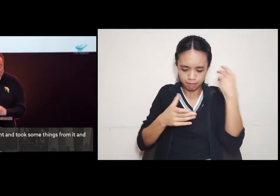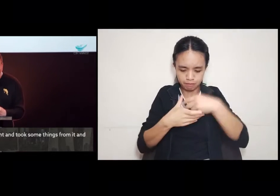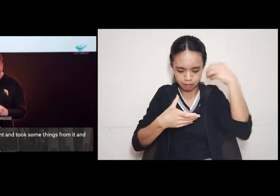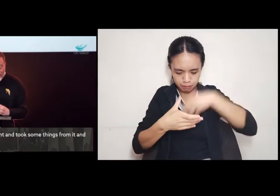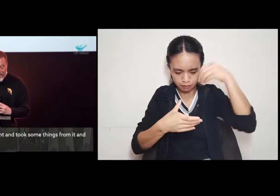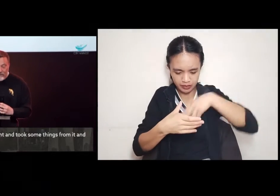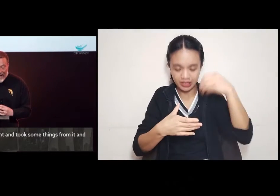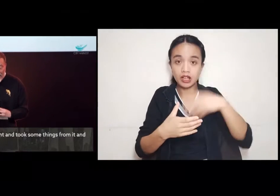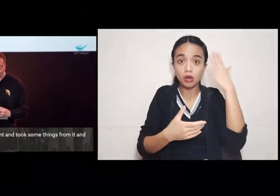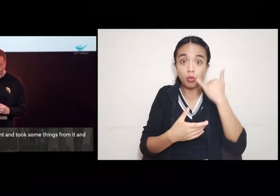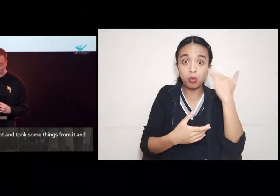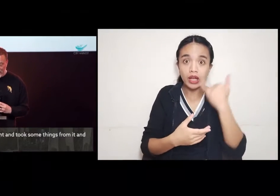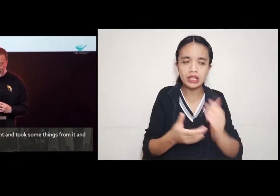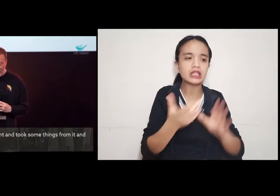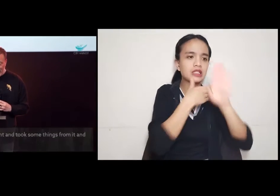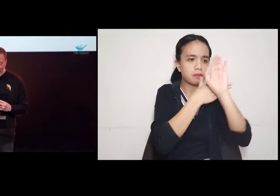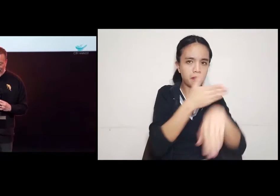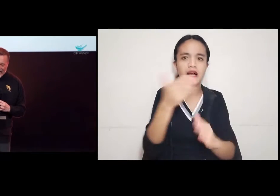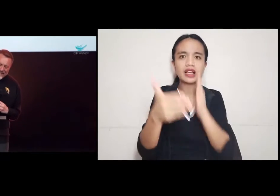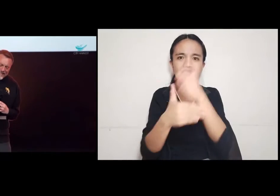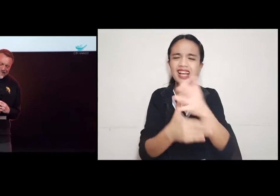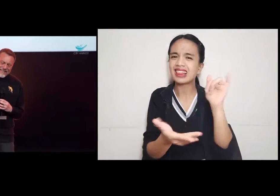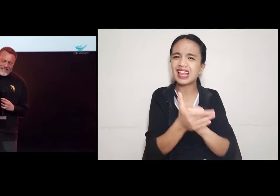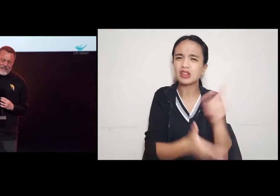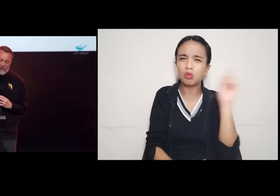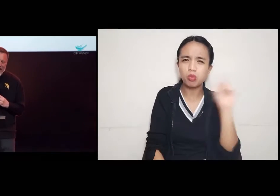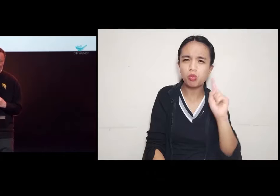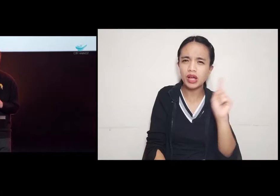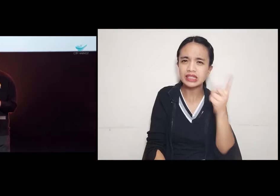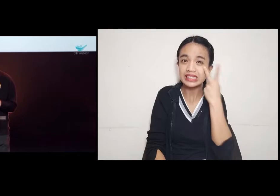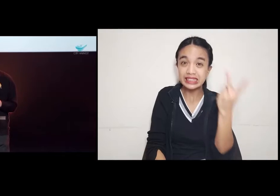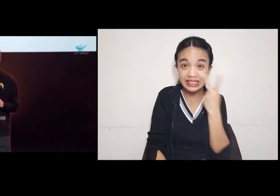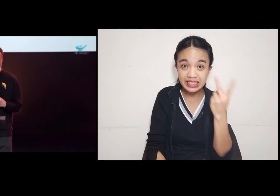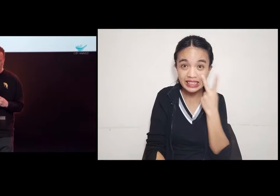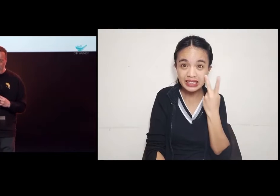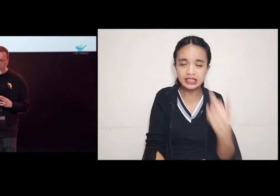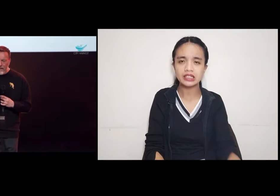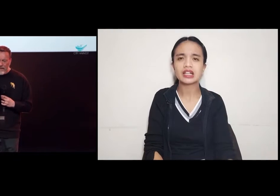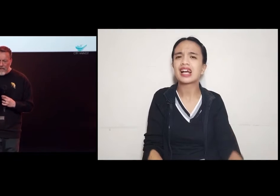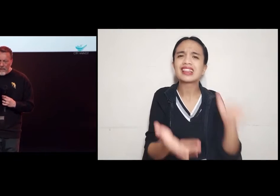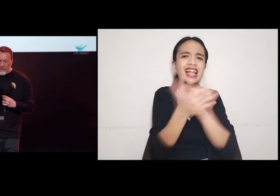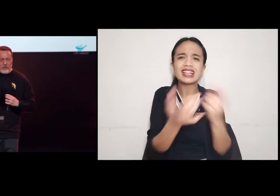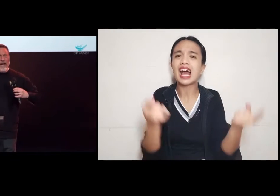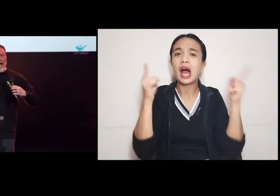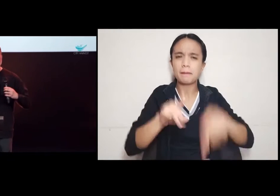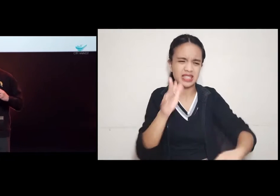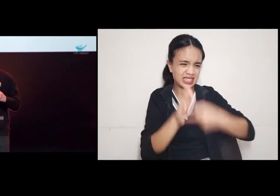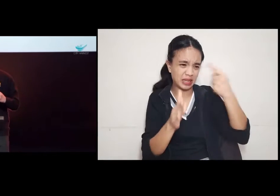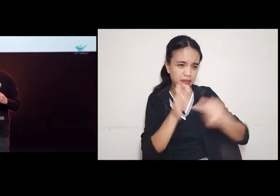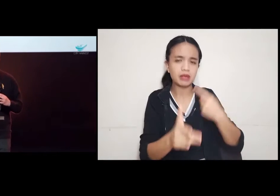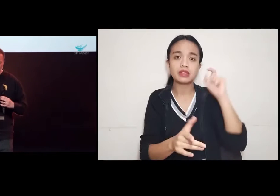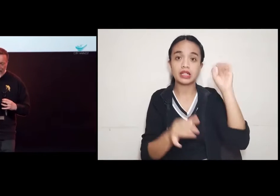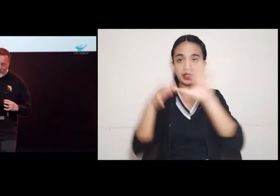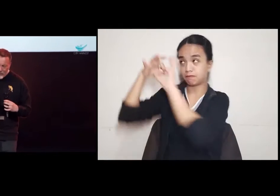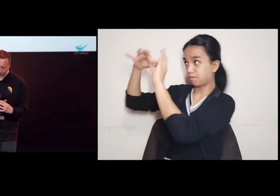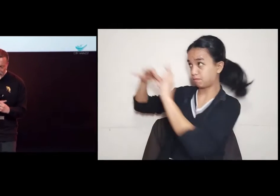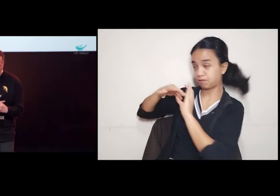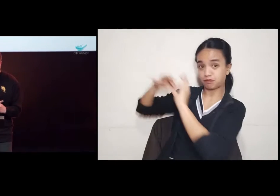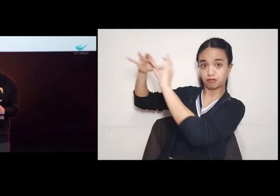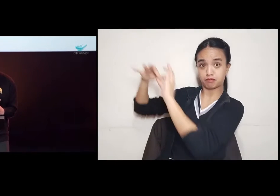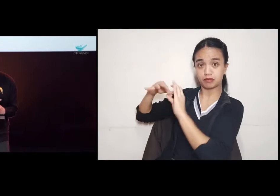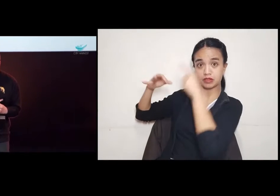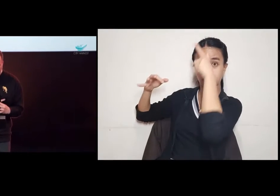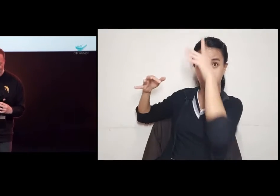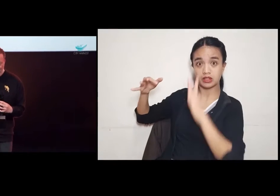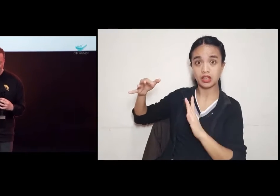so that no one can ever have it. And I thought this is such a fascinating imagery. Because so what happens so oftentimes when we have a